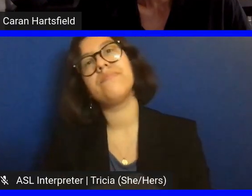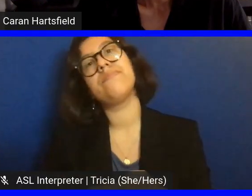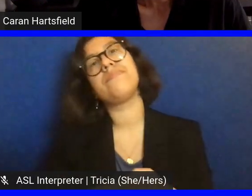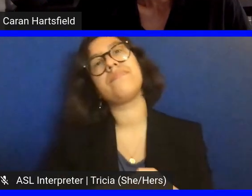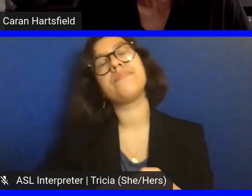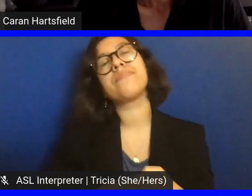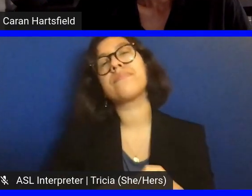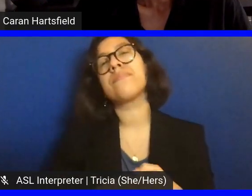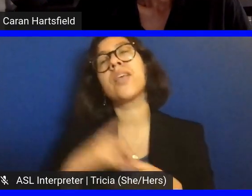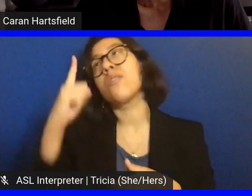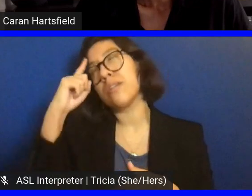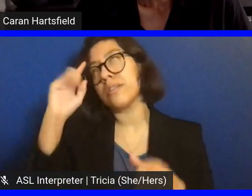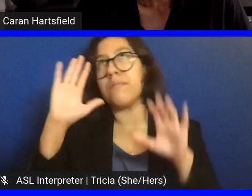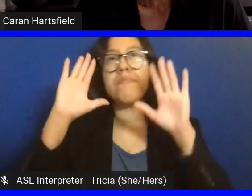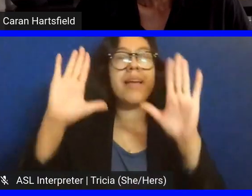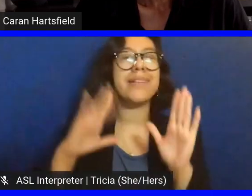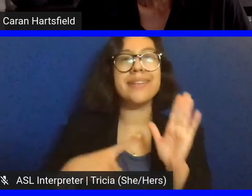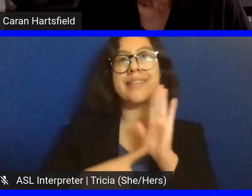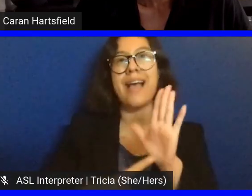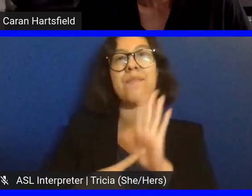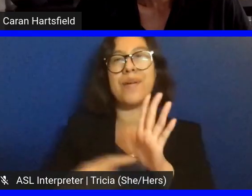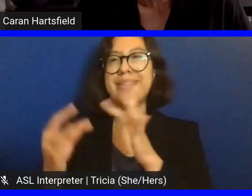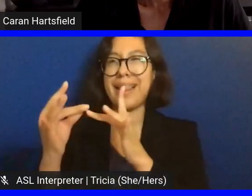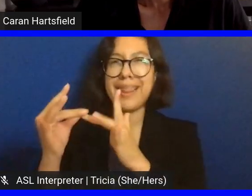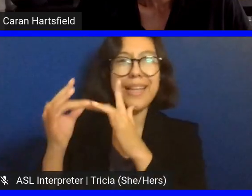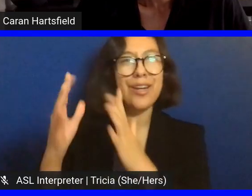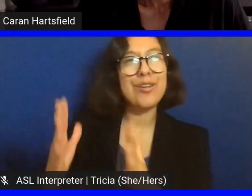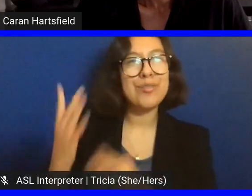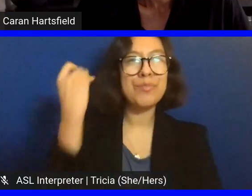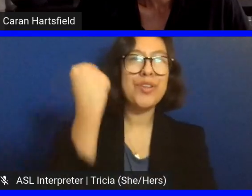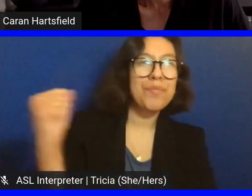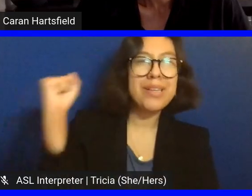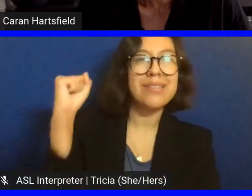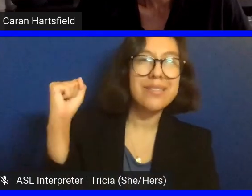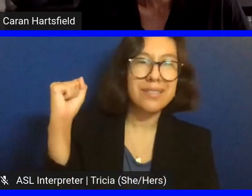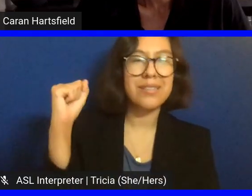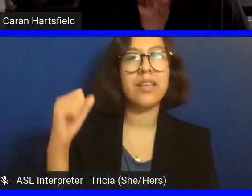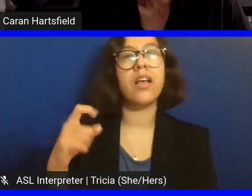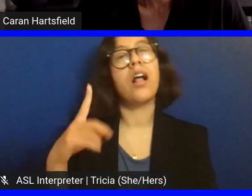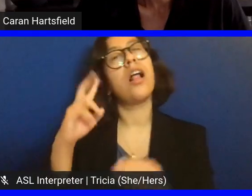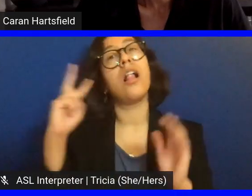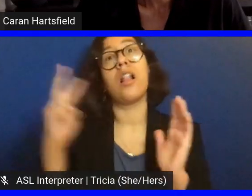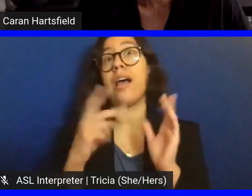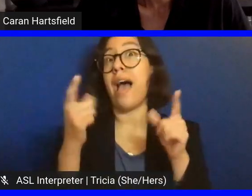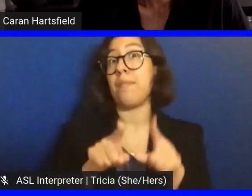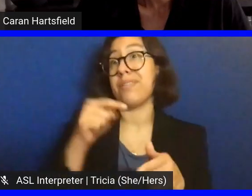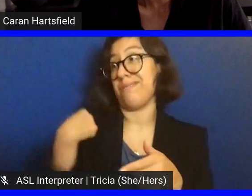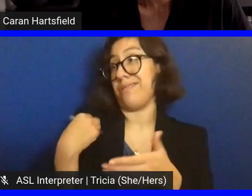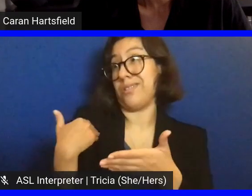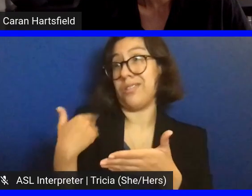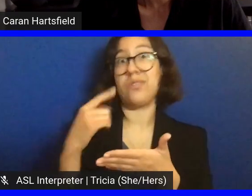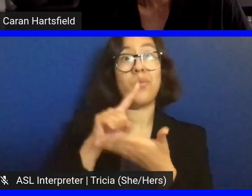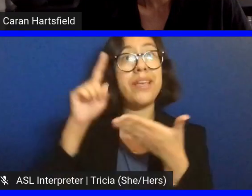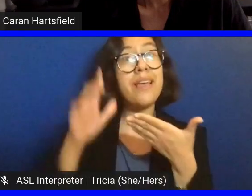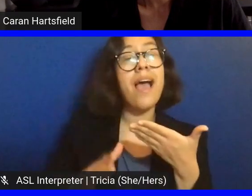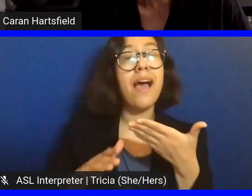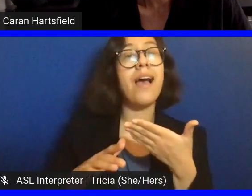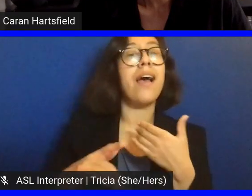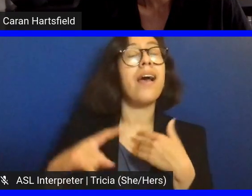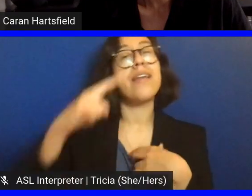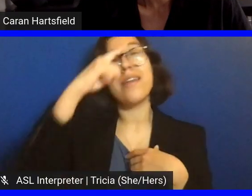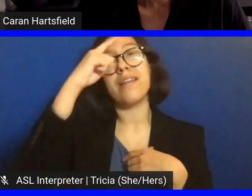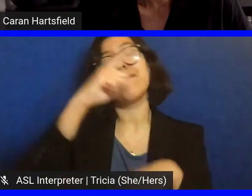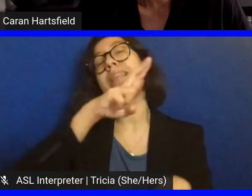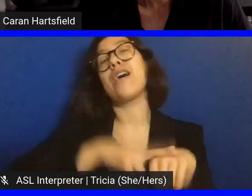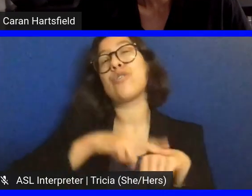really amazing examples of leaderful movements. I mean, we can look at what happened over the weekend with the National Black Convention